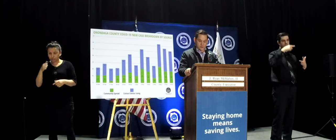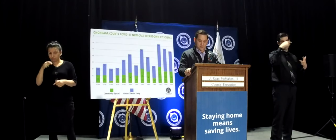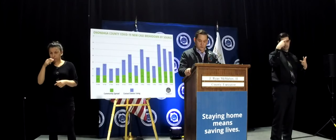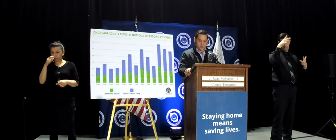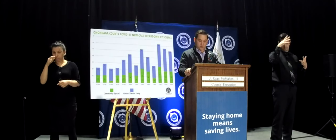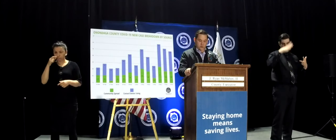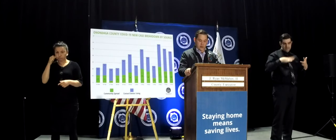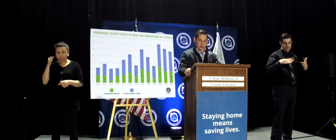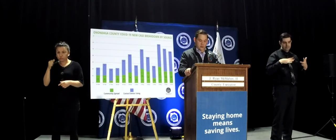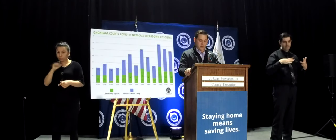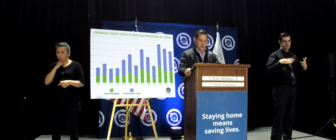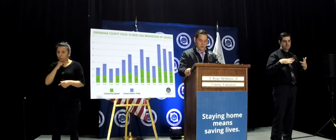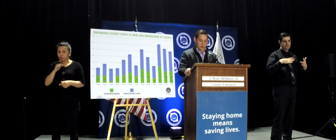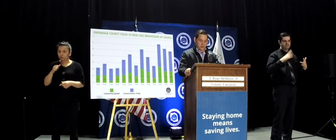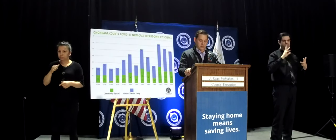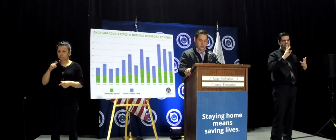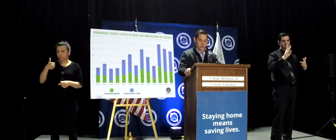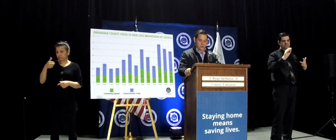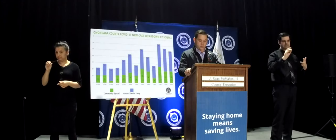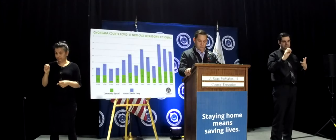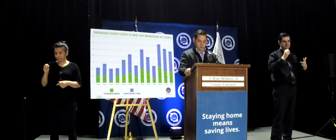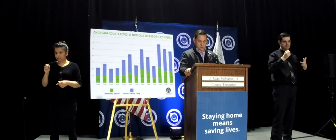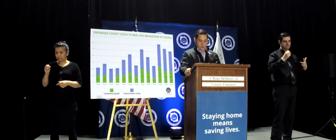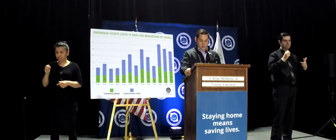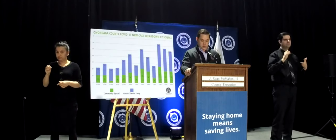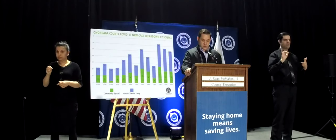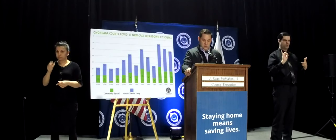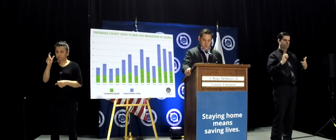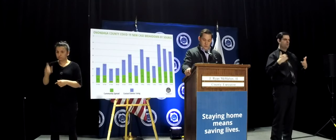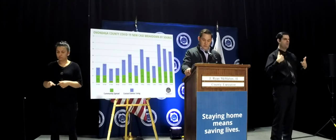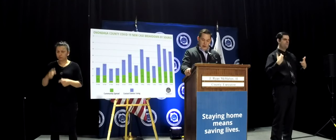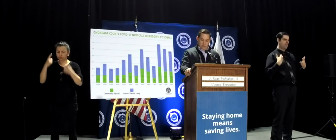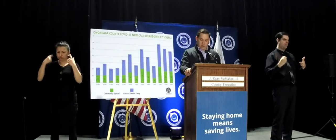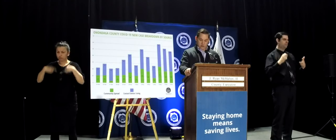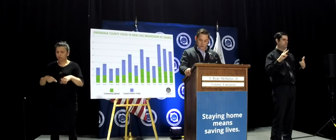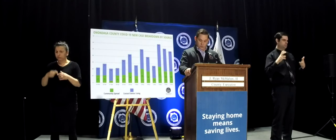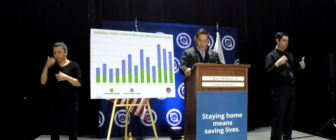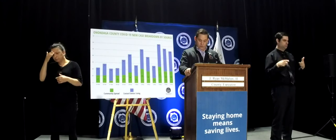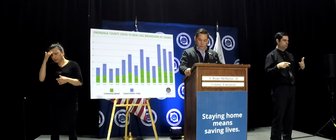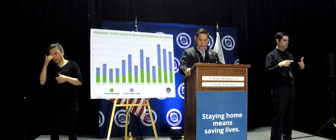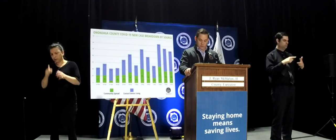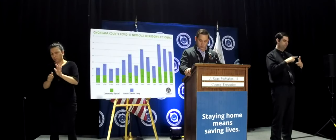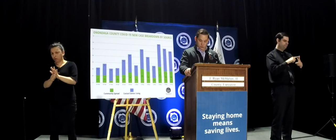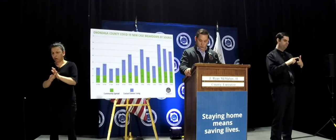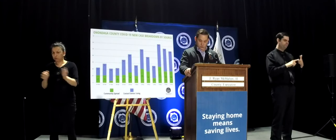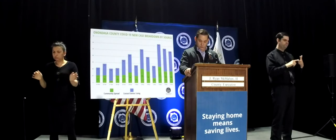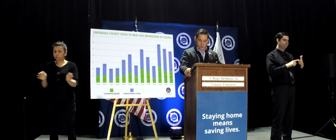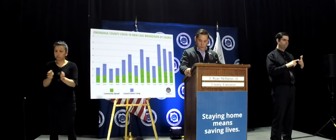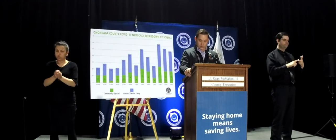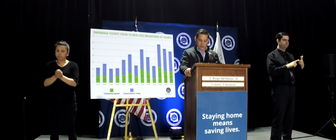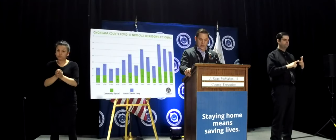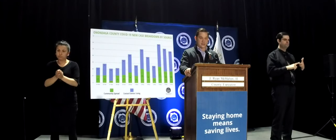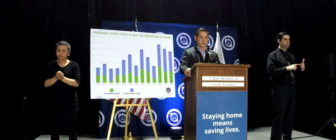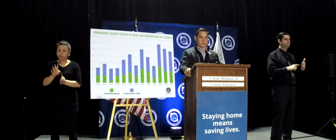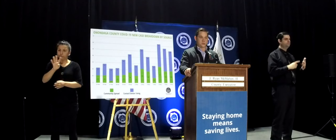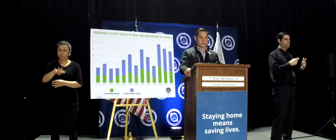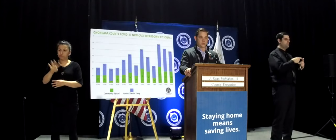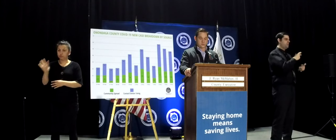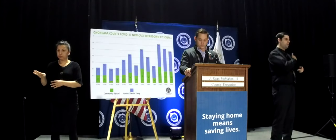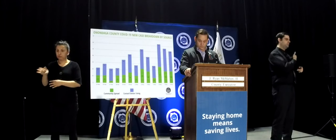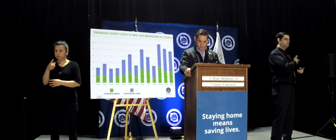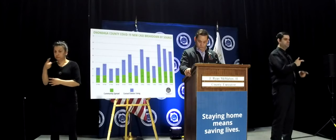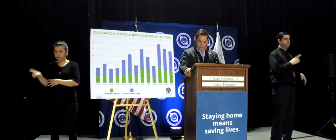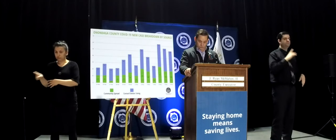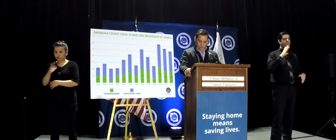his 60s with underlying medical conditions. We have now lost 44 individuals related to